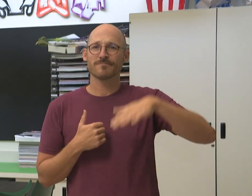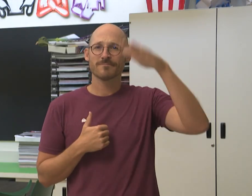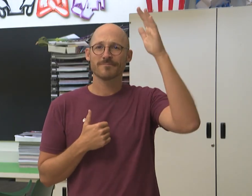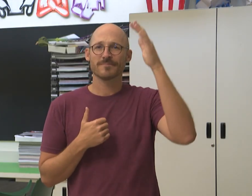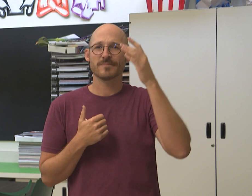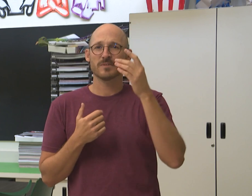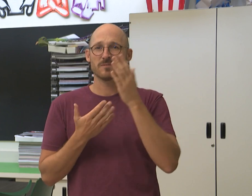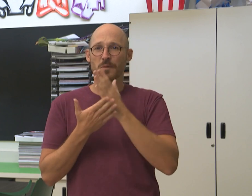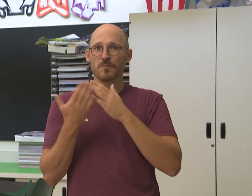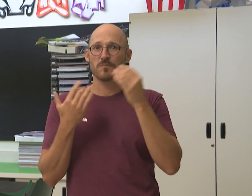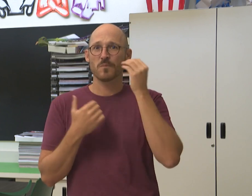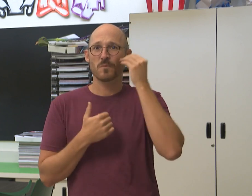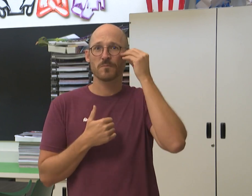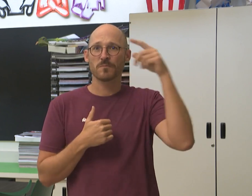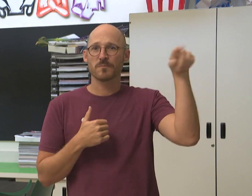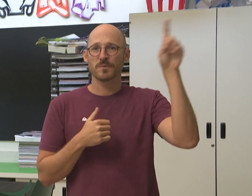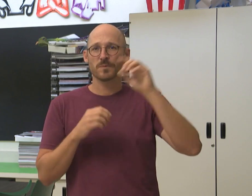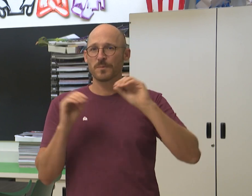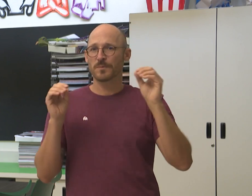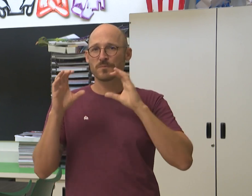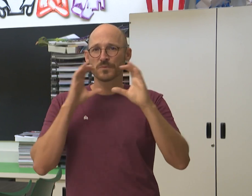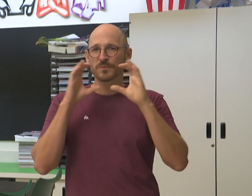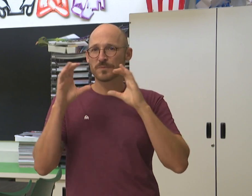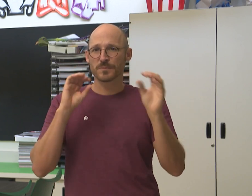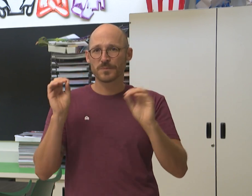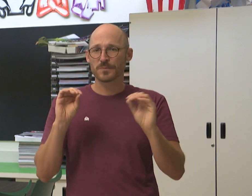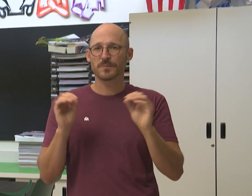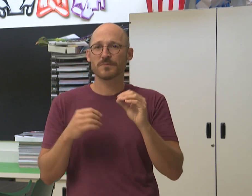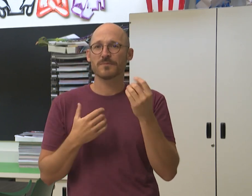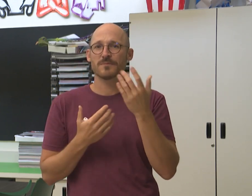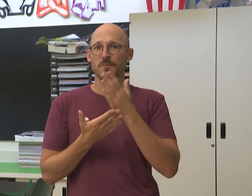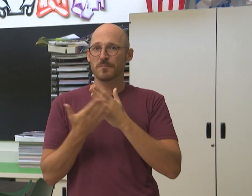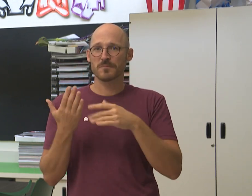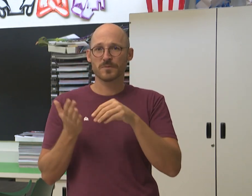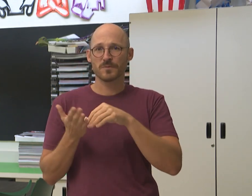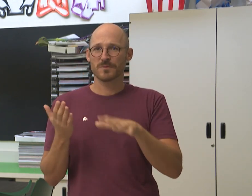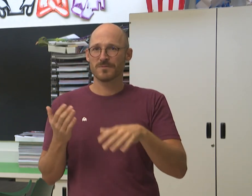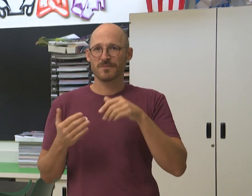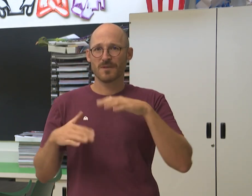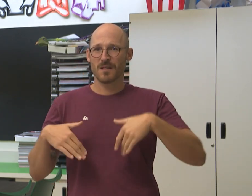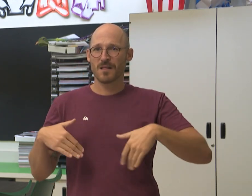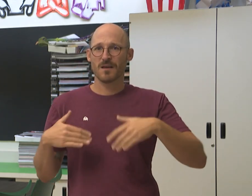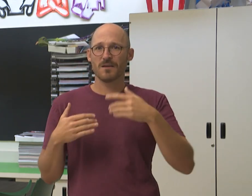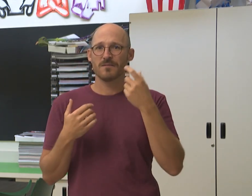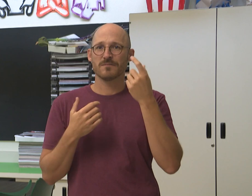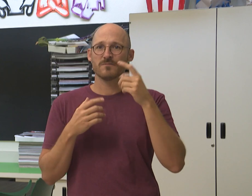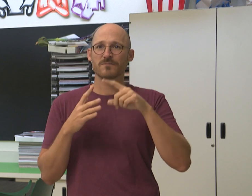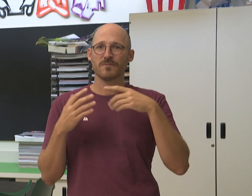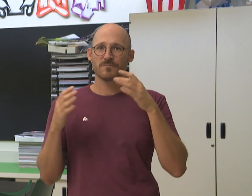growing up in their home a lot of some of them don't have access to communication